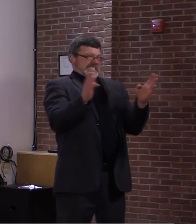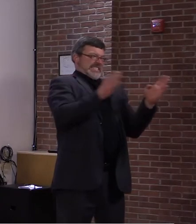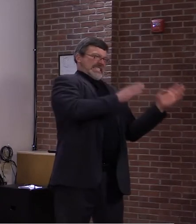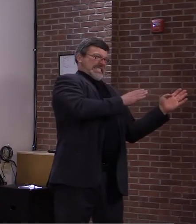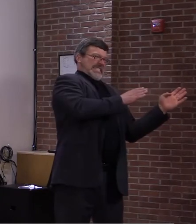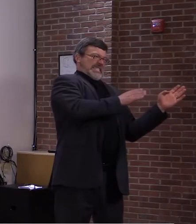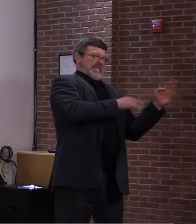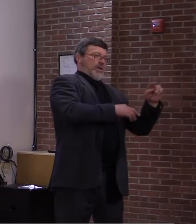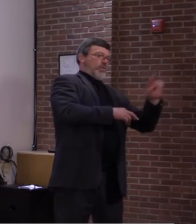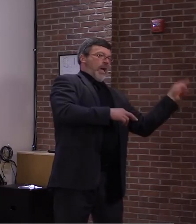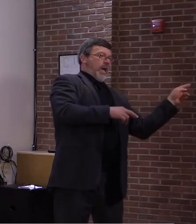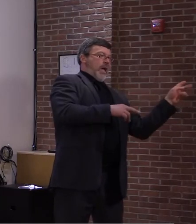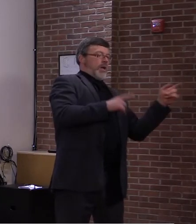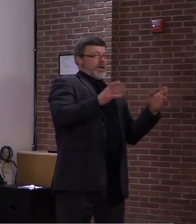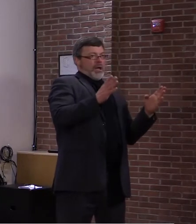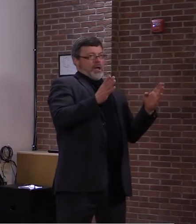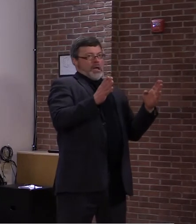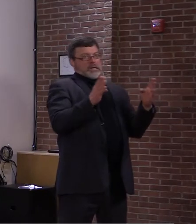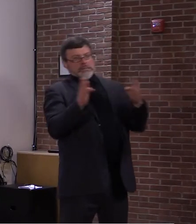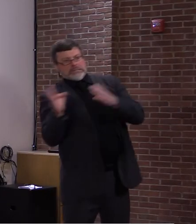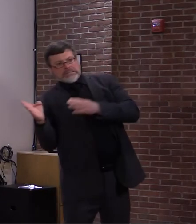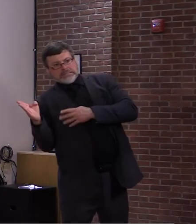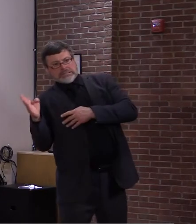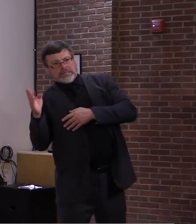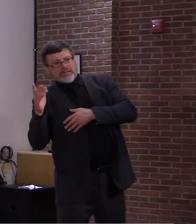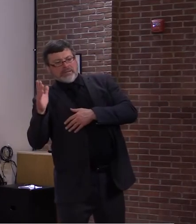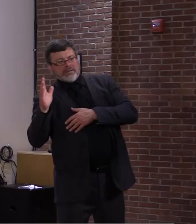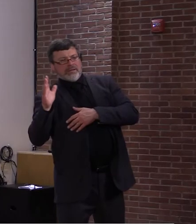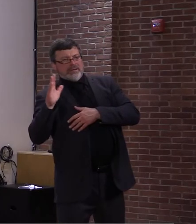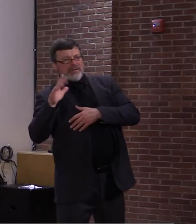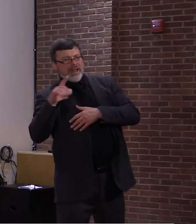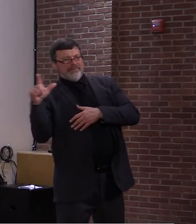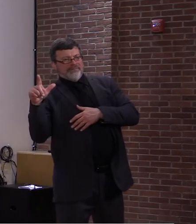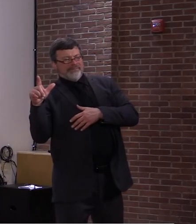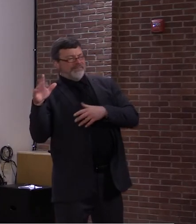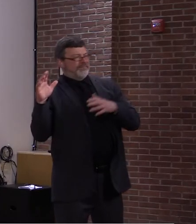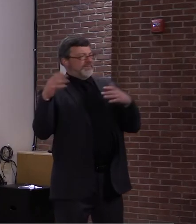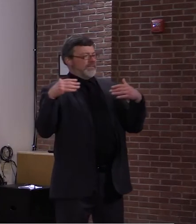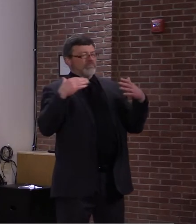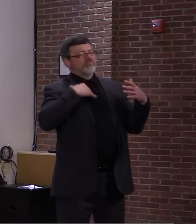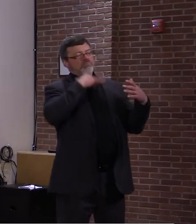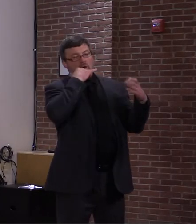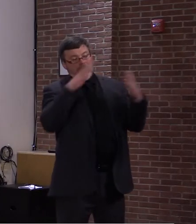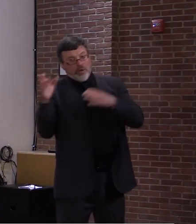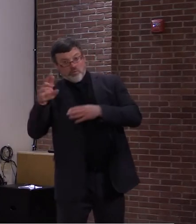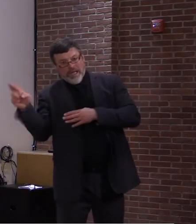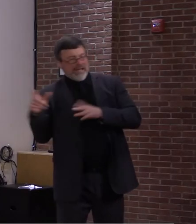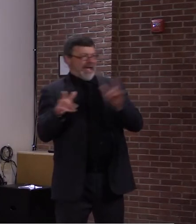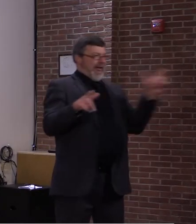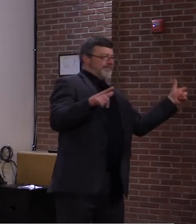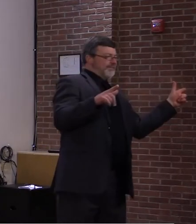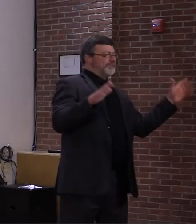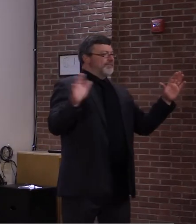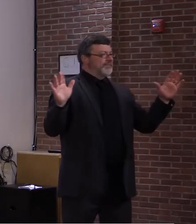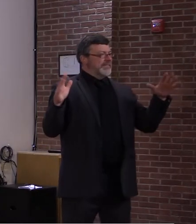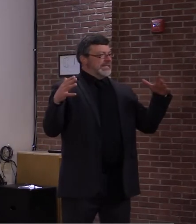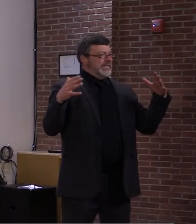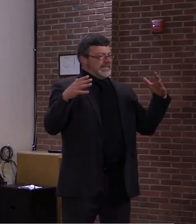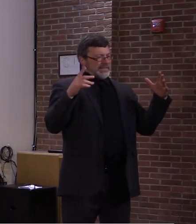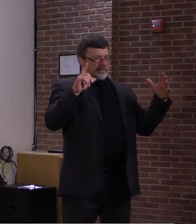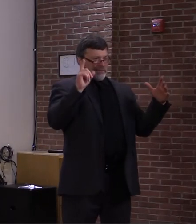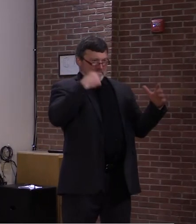members of the party who participate in that. The others, the centrists, the moderates, and so forth,